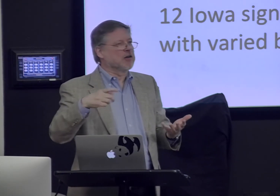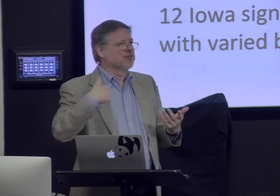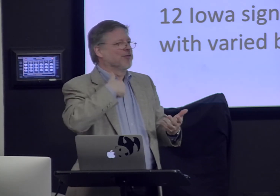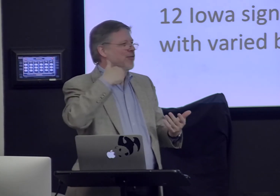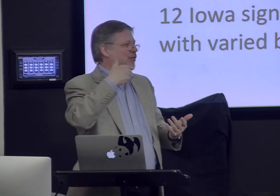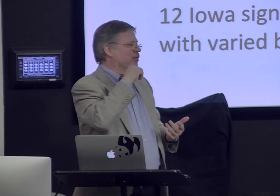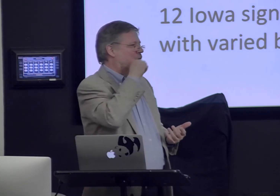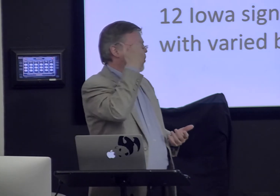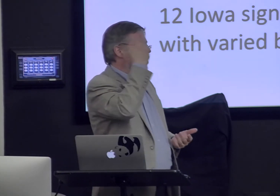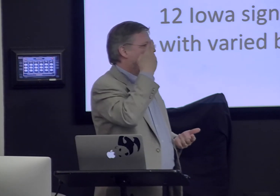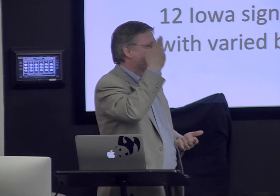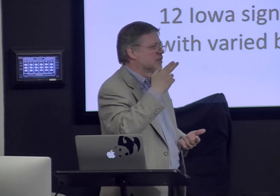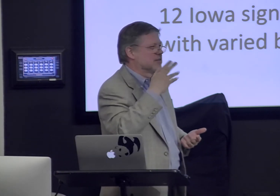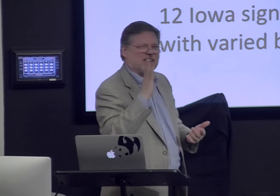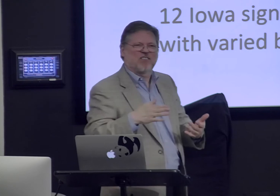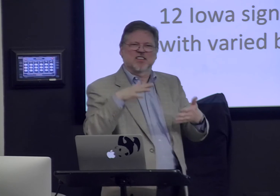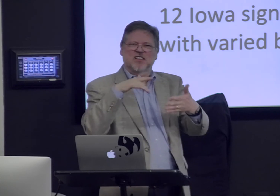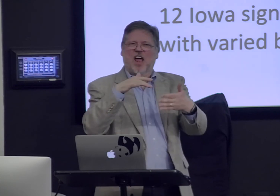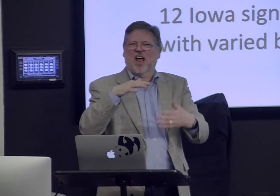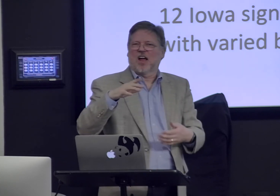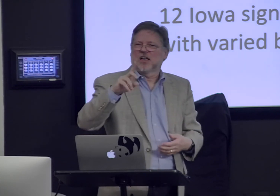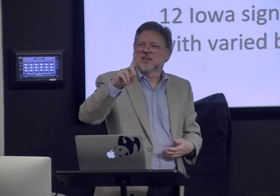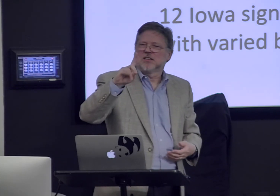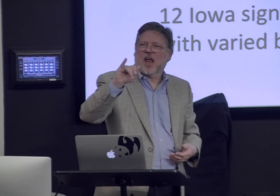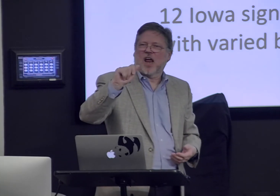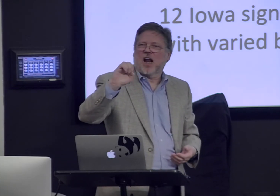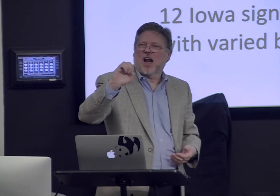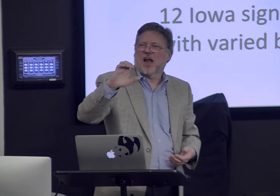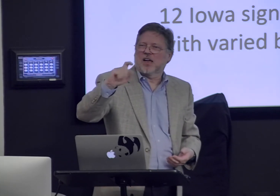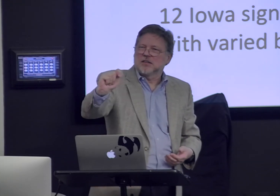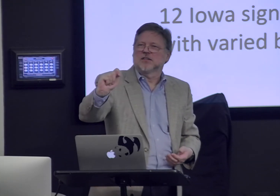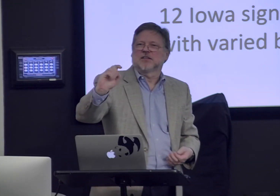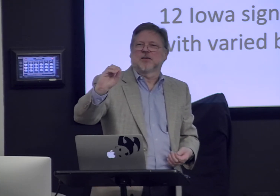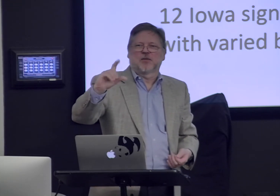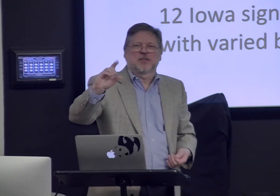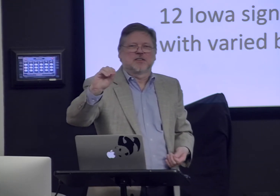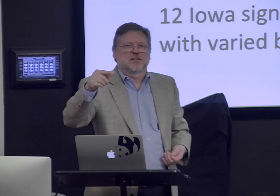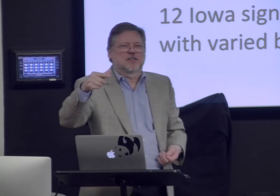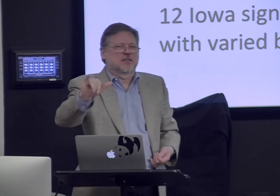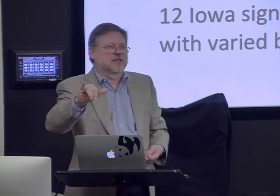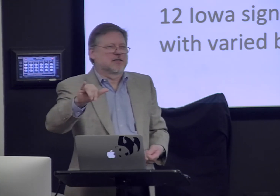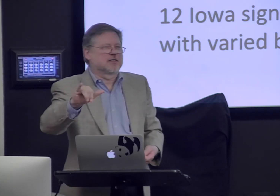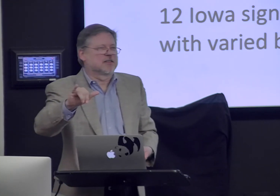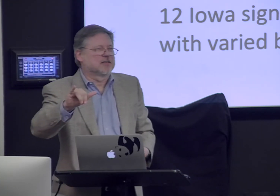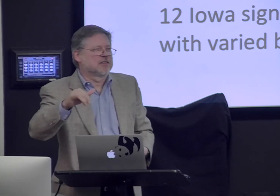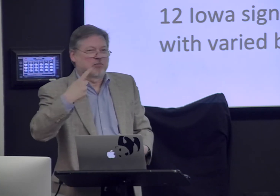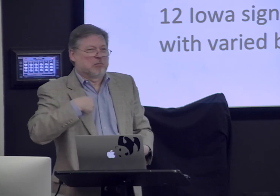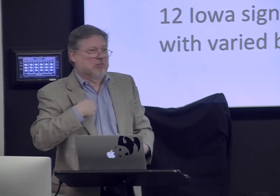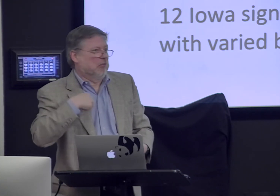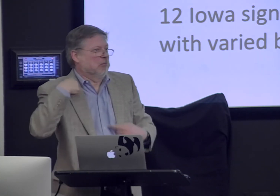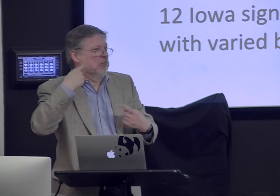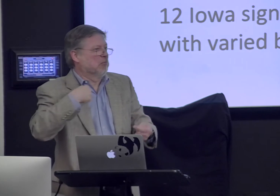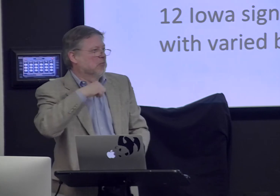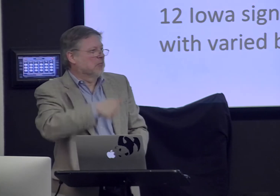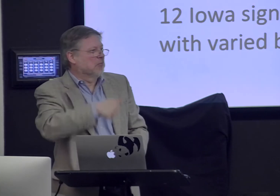region, and we could then use these items to compare to a different region. I mean, this is a form